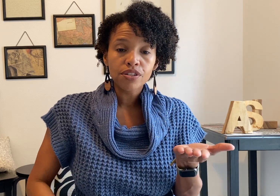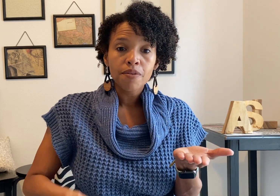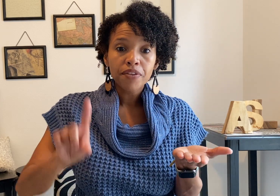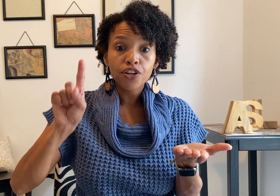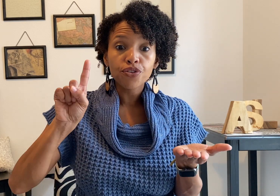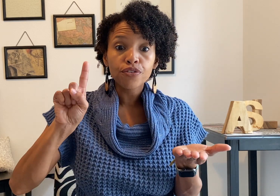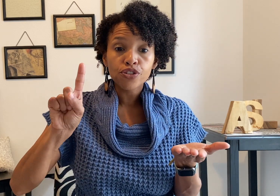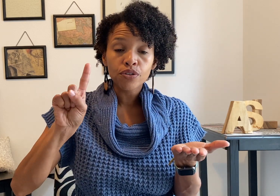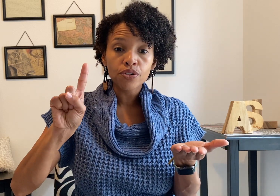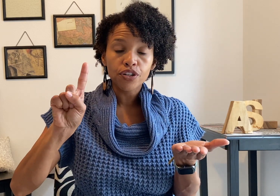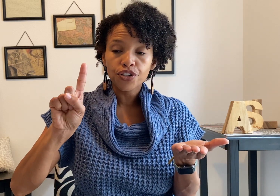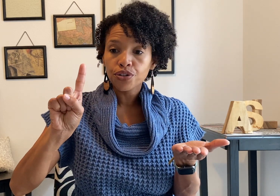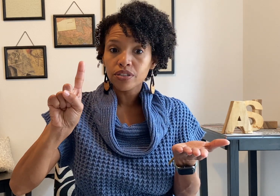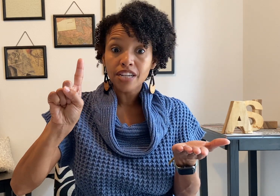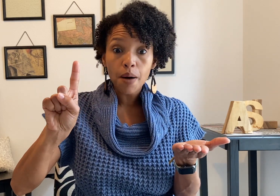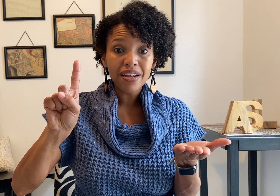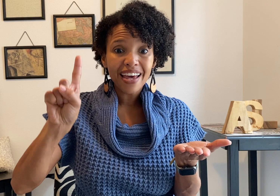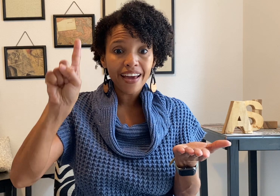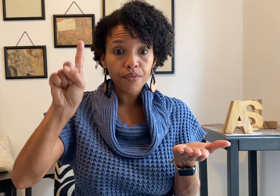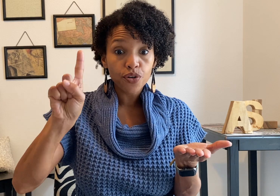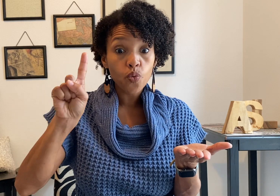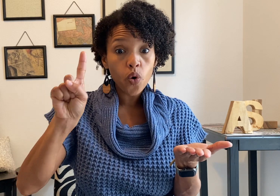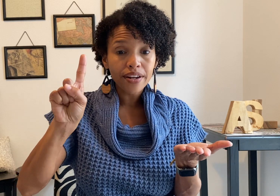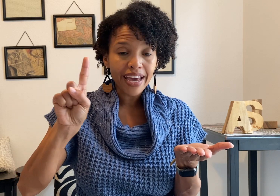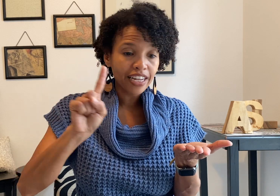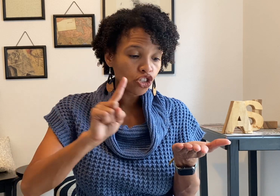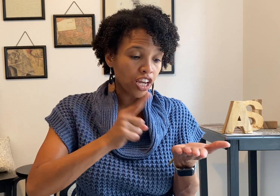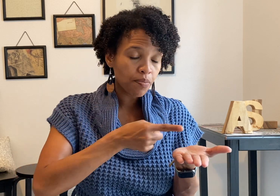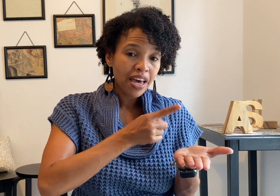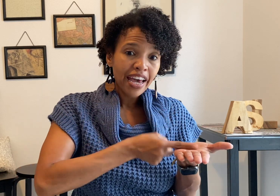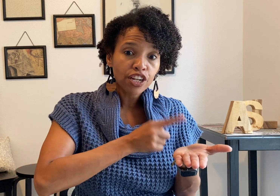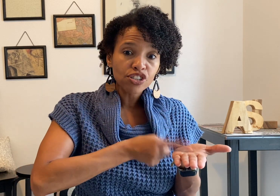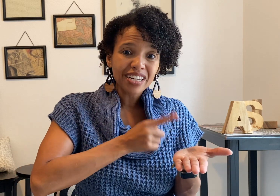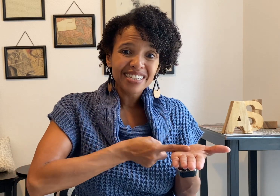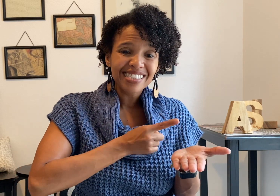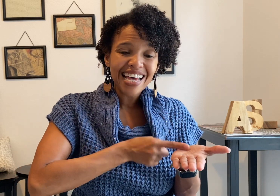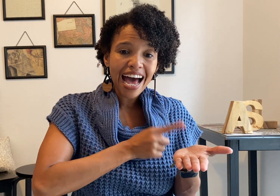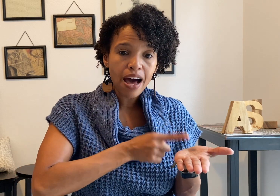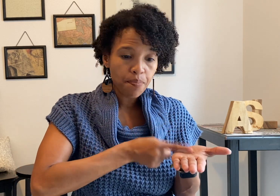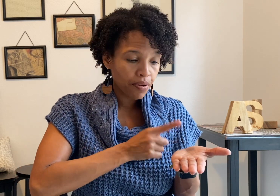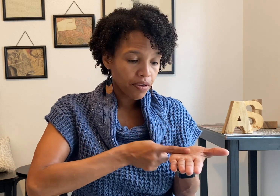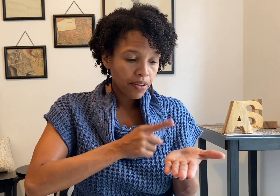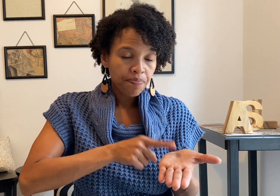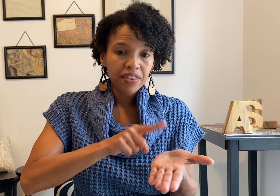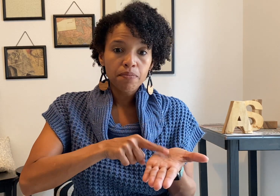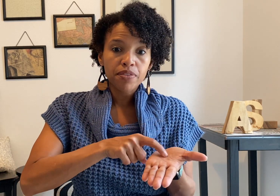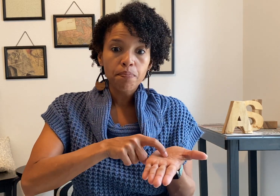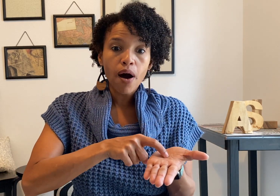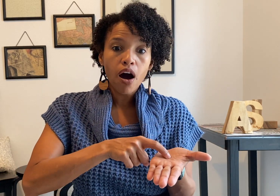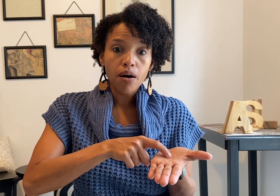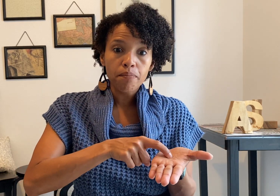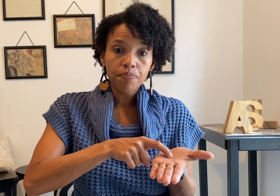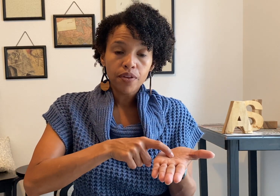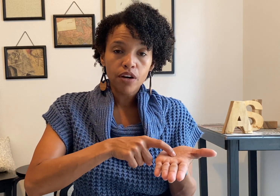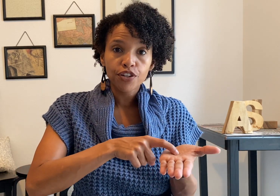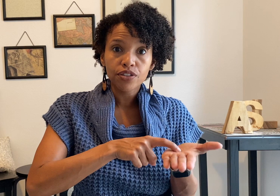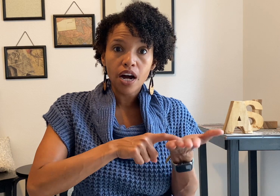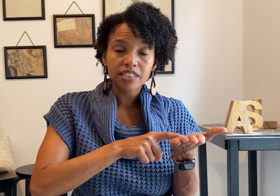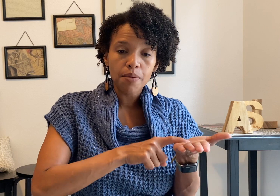and you use your dominant hand with a 1-hand shape, and you're just gonna tap the palm of your non-dominant